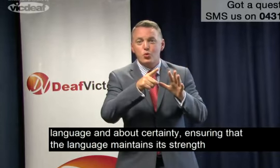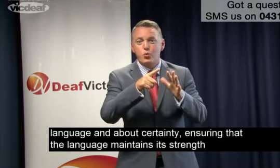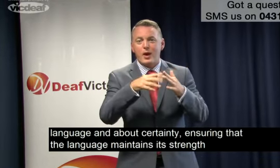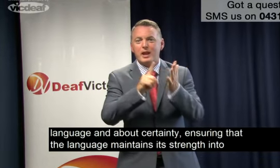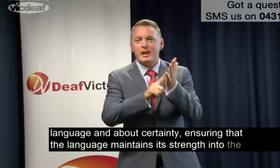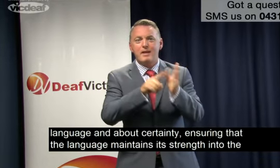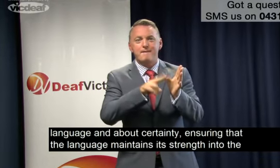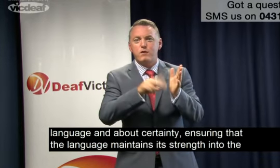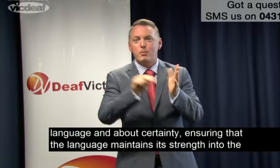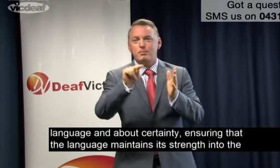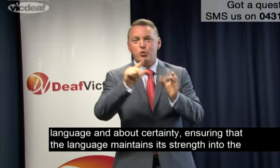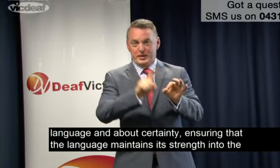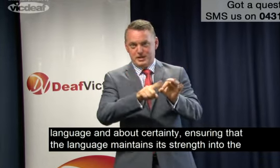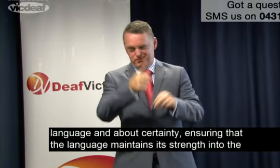Thank you, and thank you, Luelle, for your question.